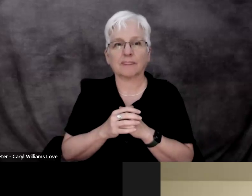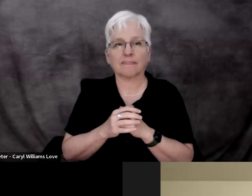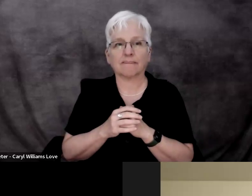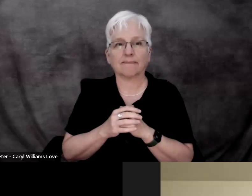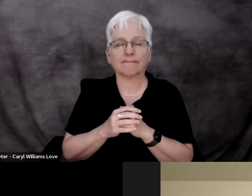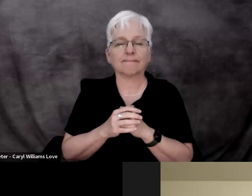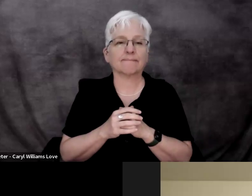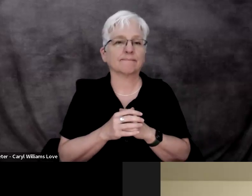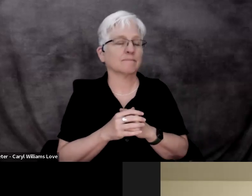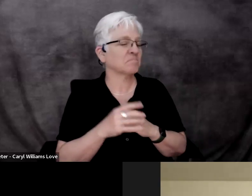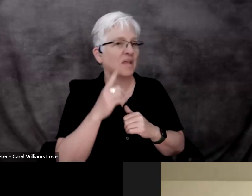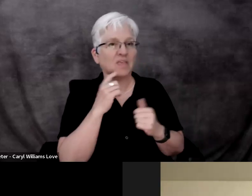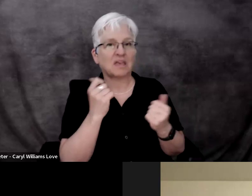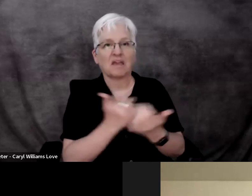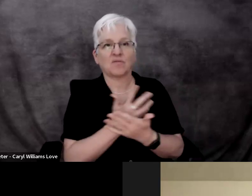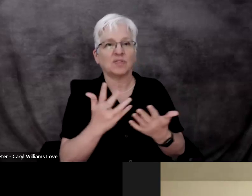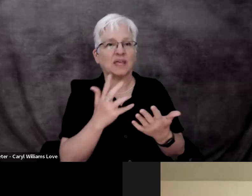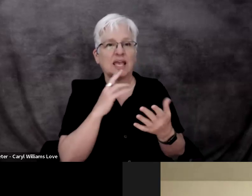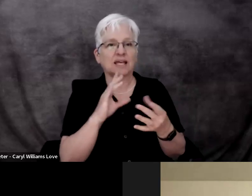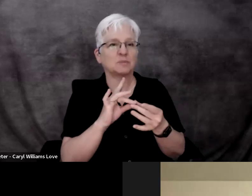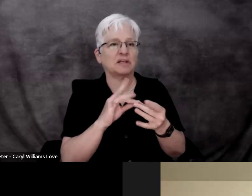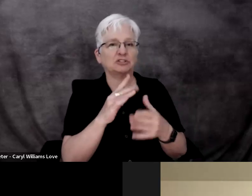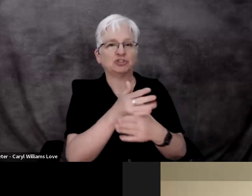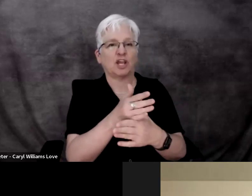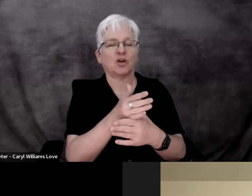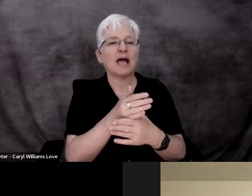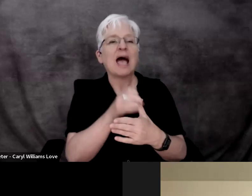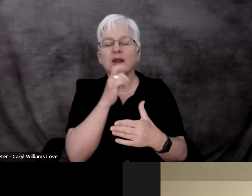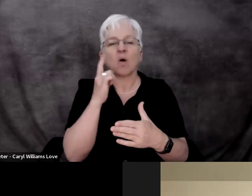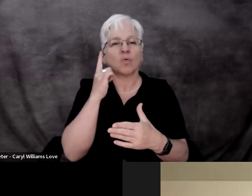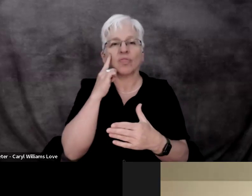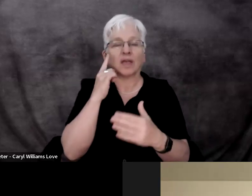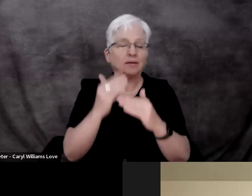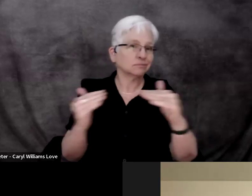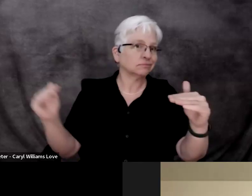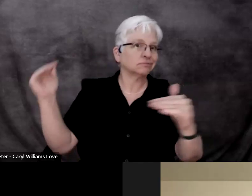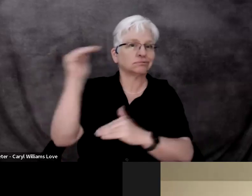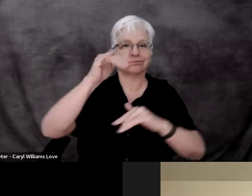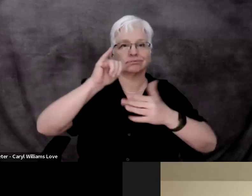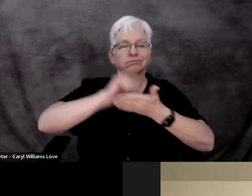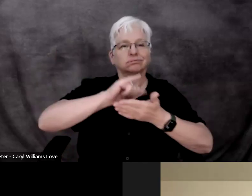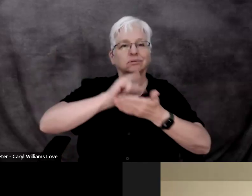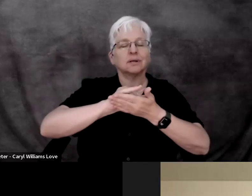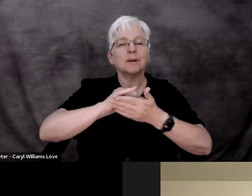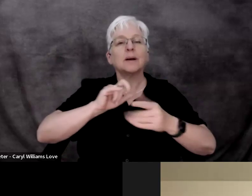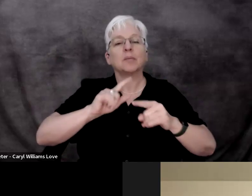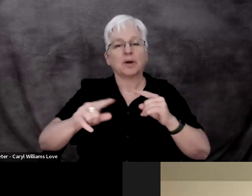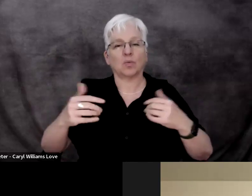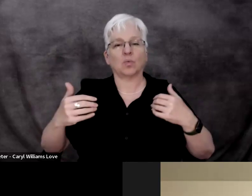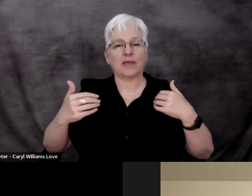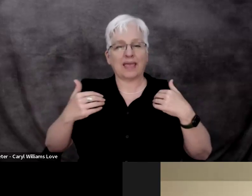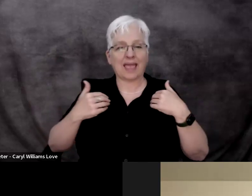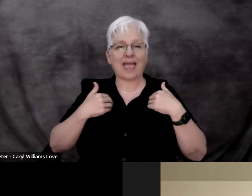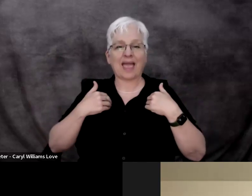think it's all been said. I think, I don't think it's insurmountable. I think it's just, you know, we have structures that have been put in place